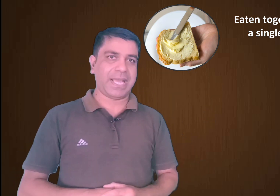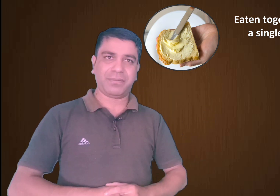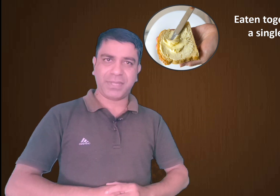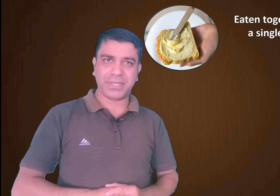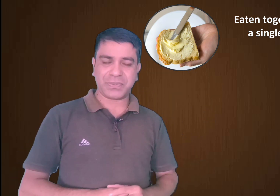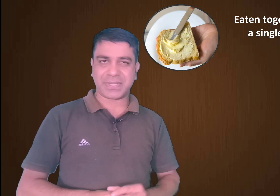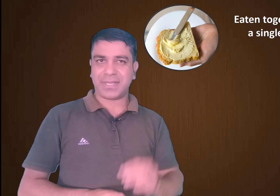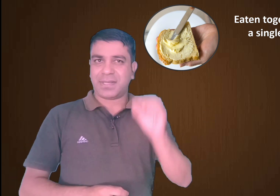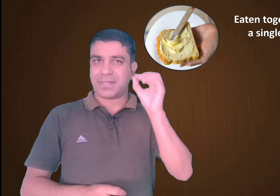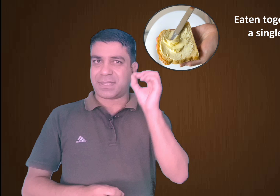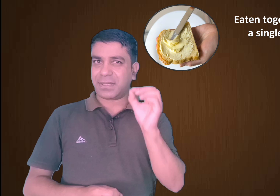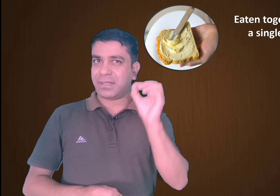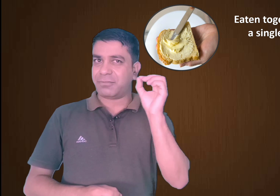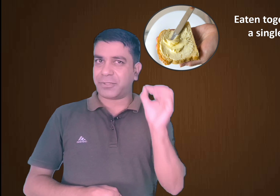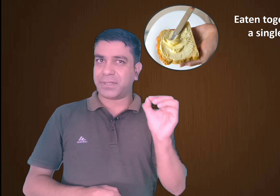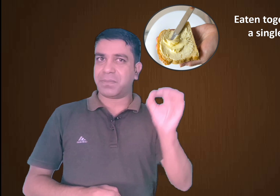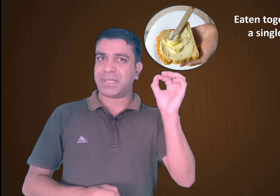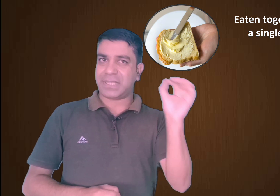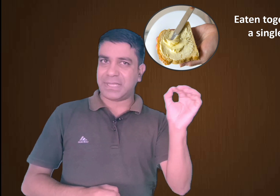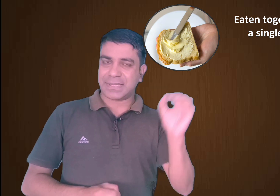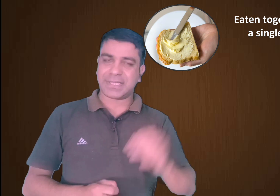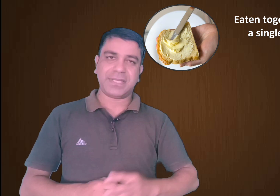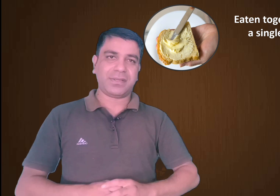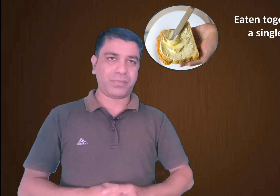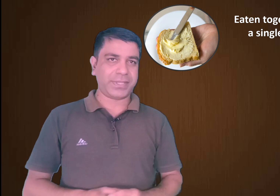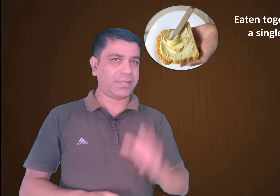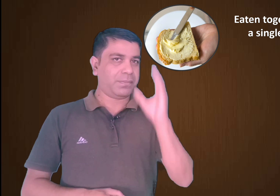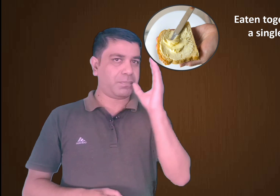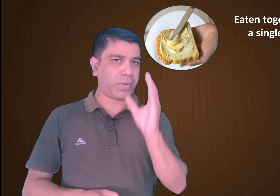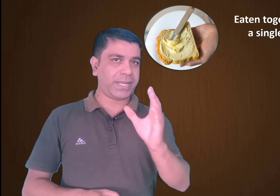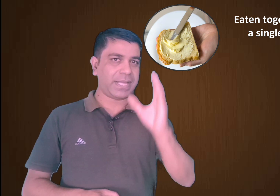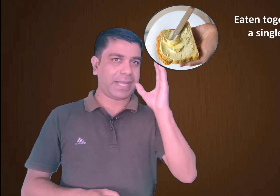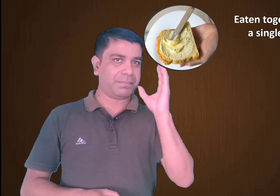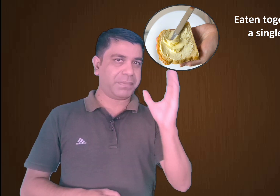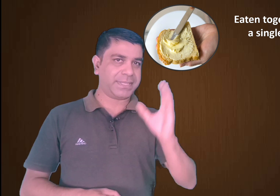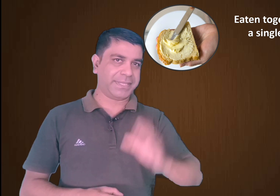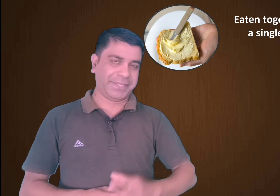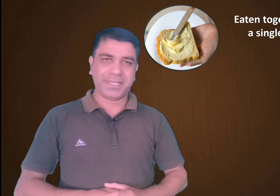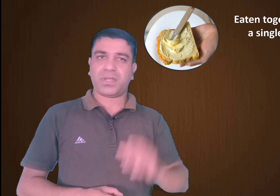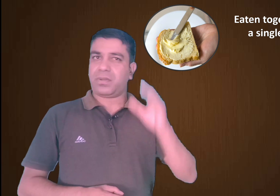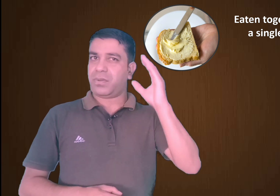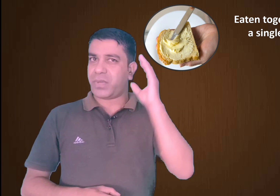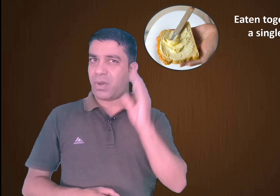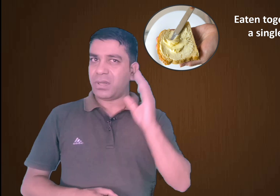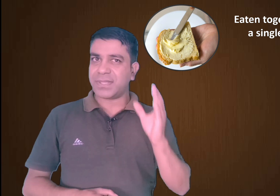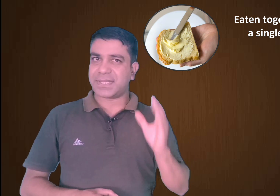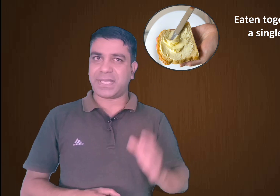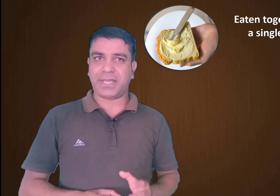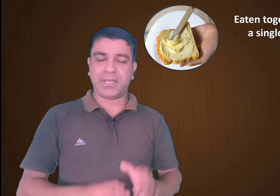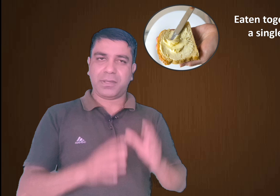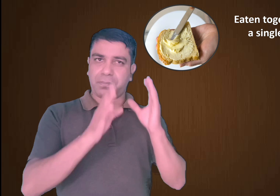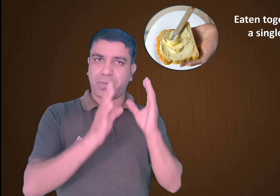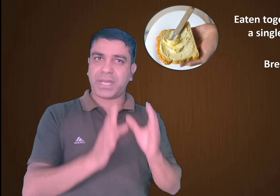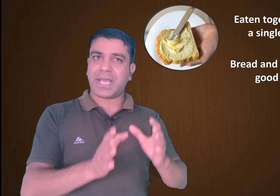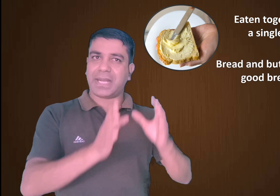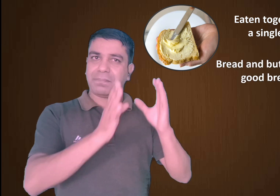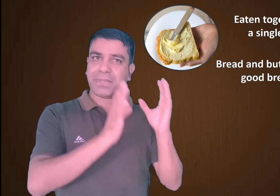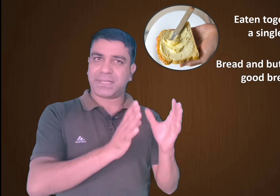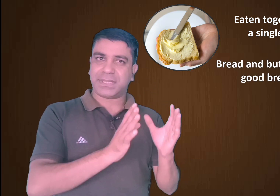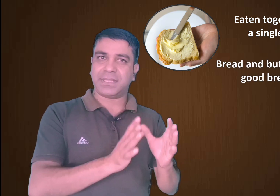and we use single verb is with bread and butter. We always say bread and butter